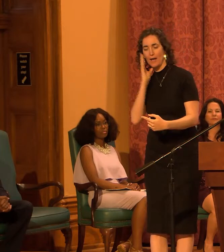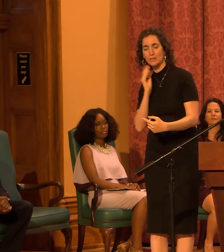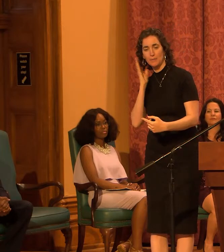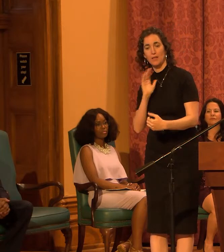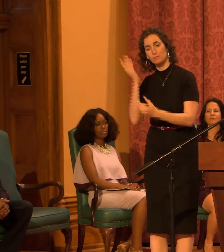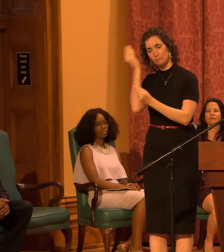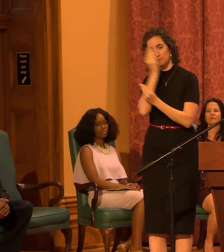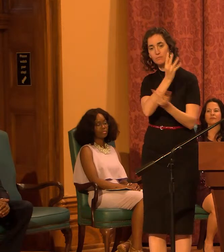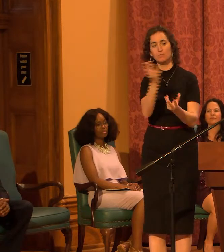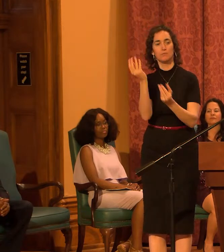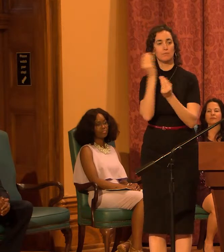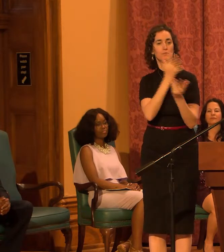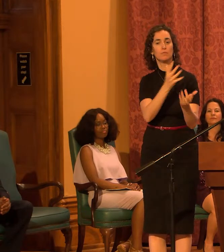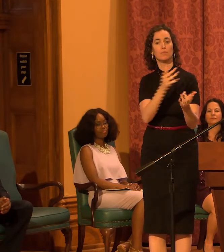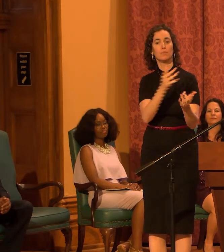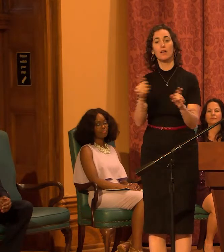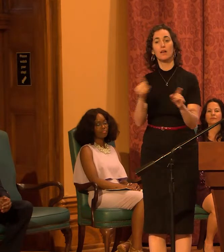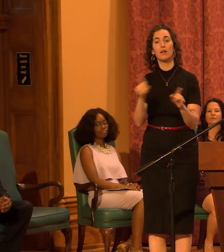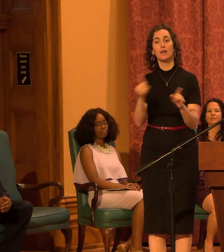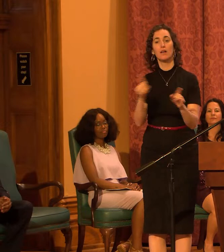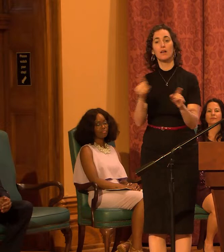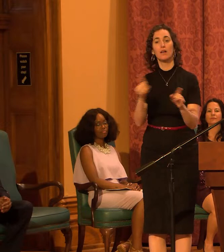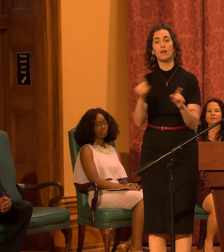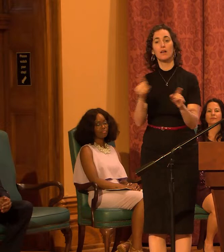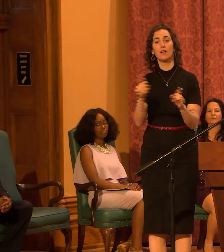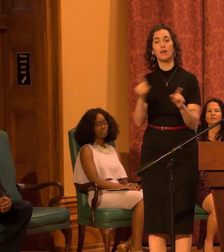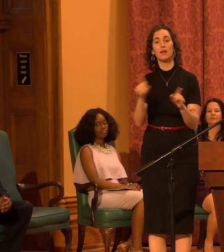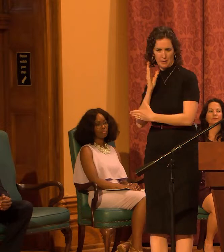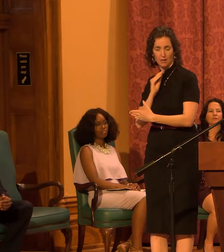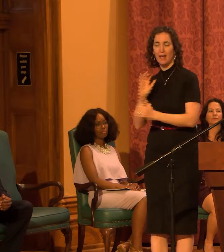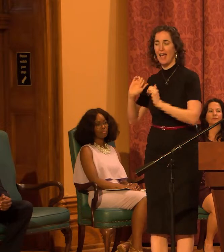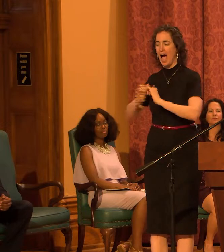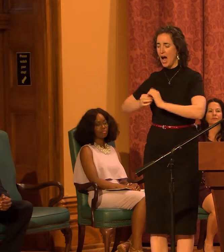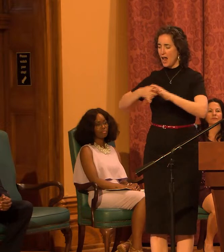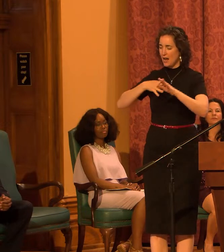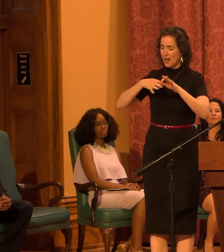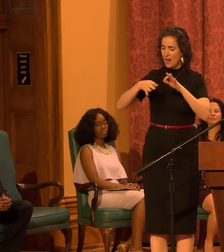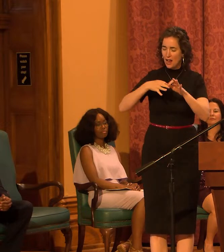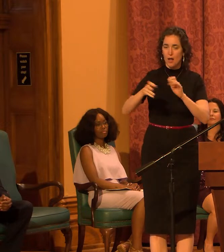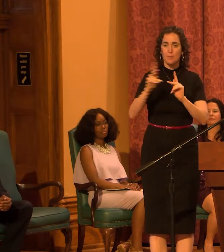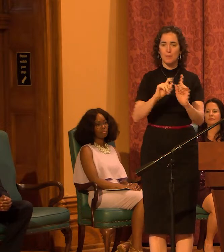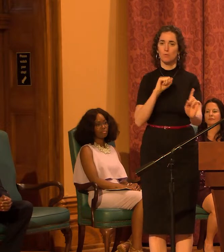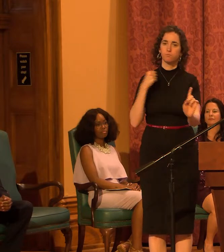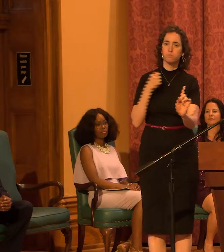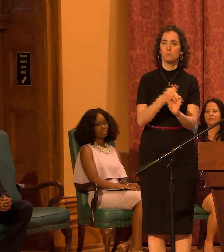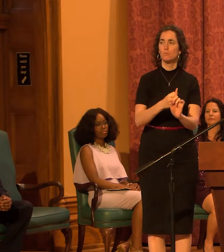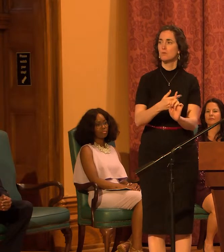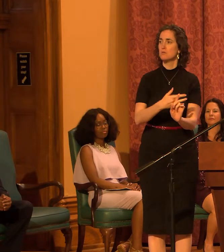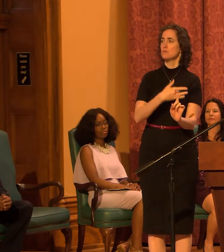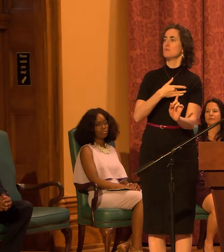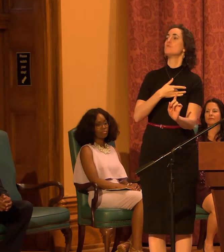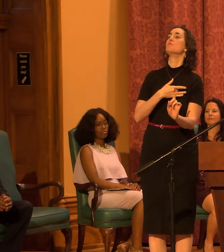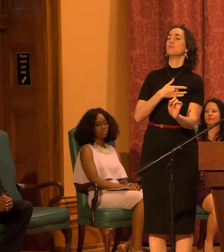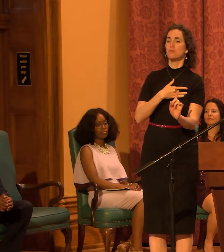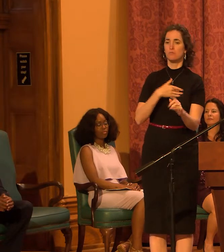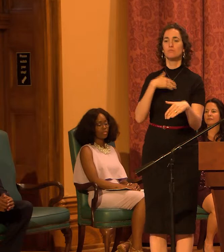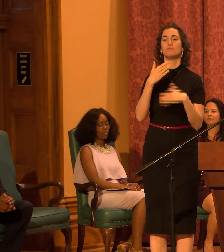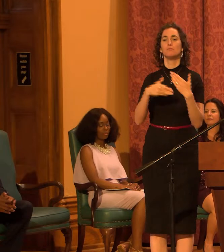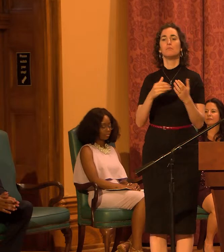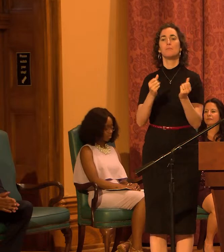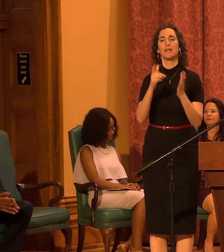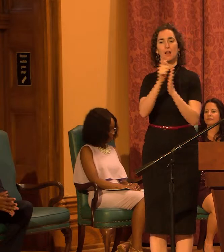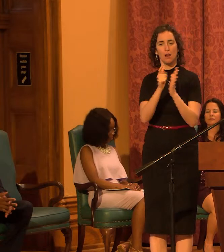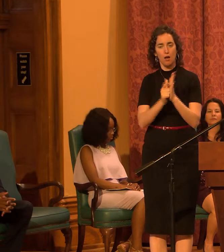experience as a person with a disability in a way that was very impactful and led to many laws